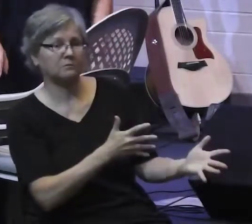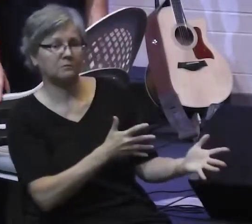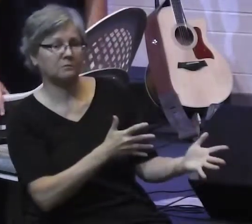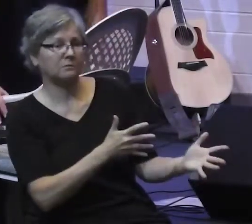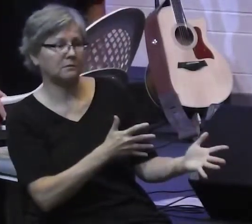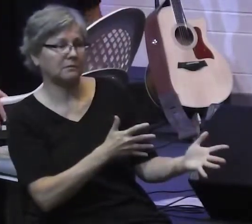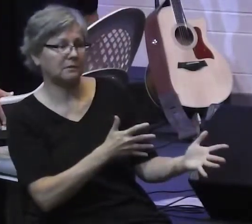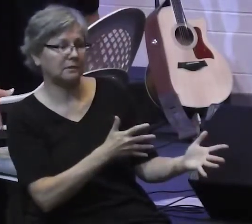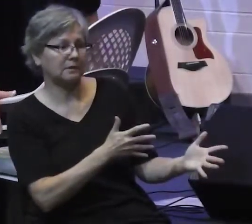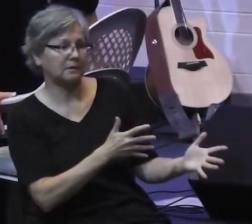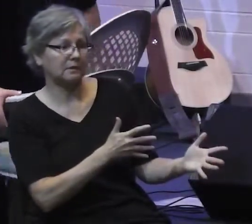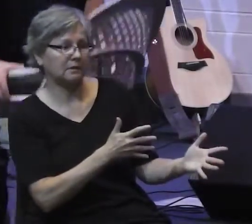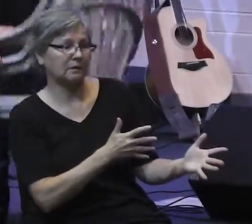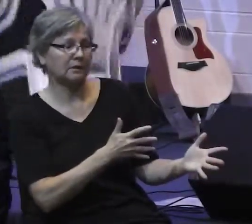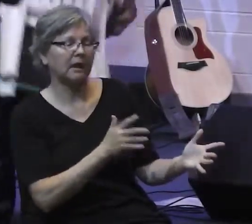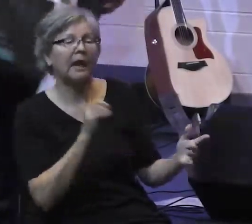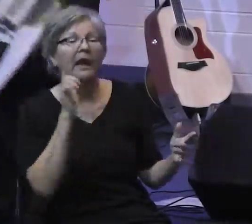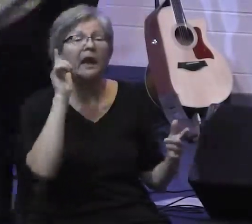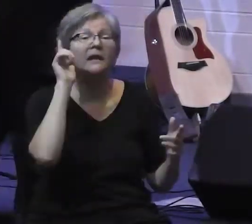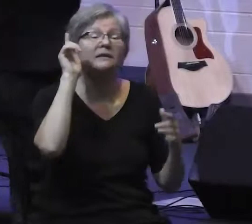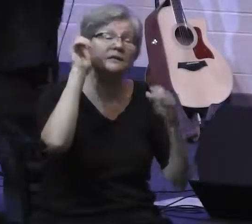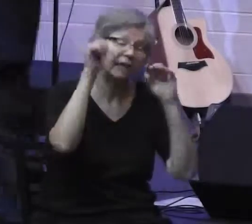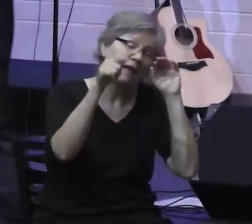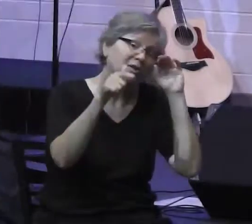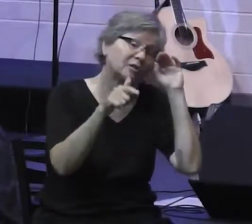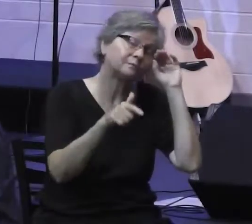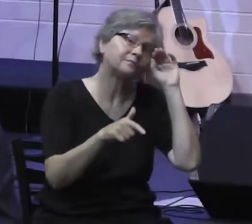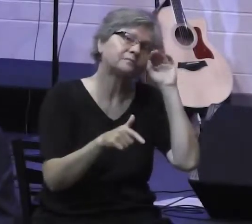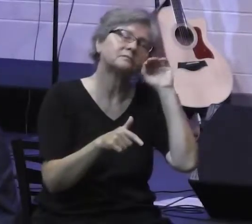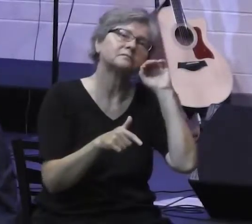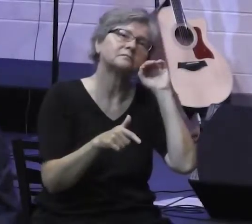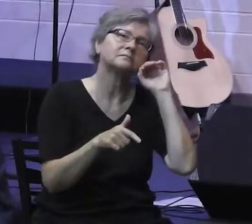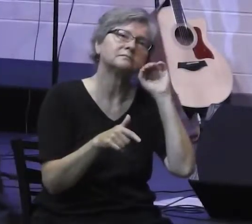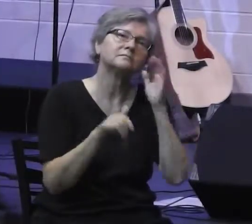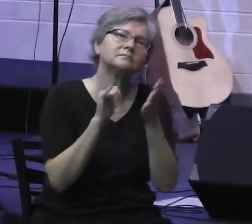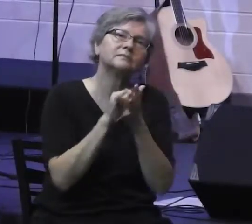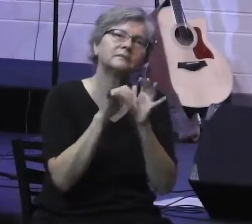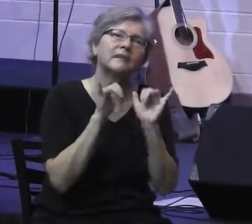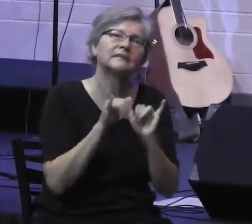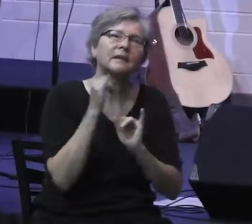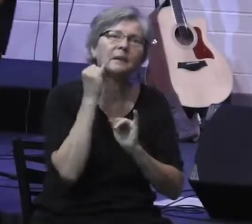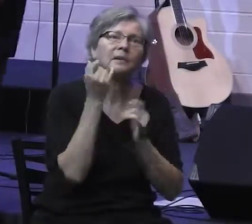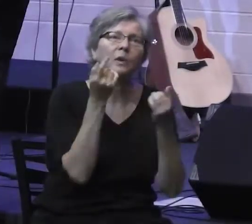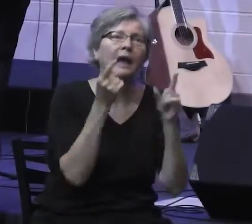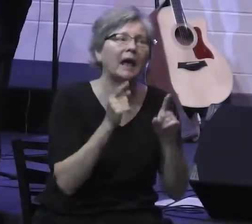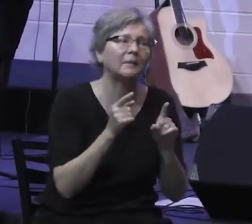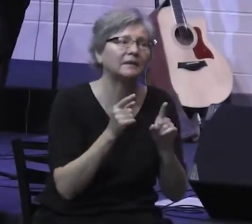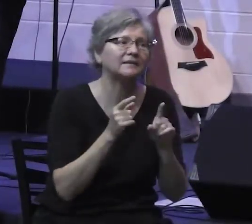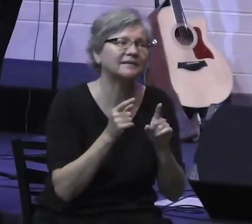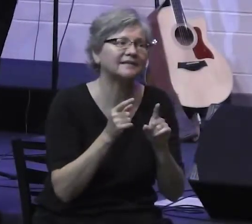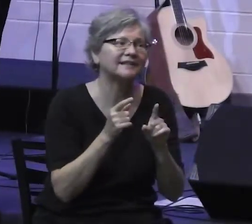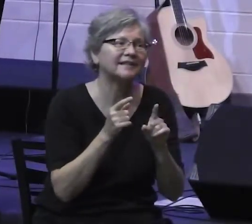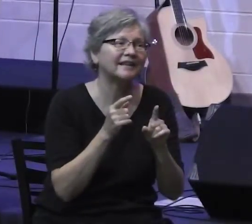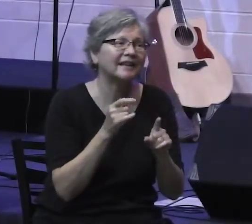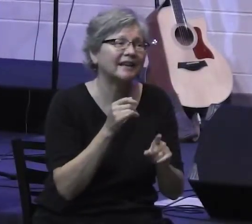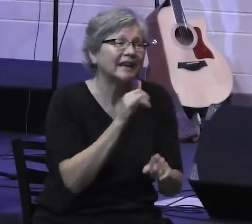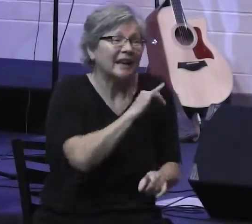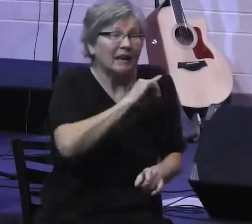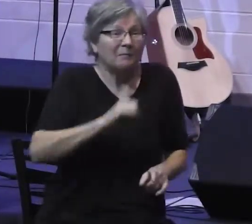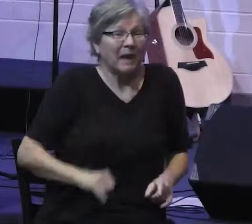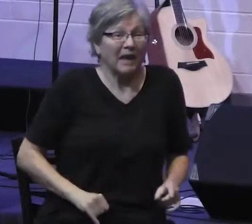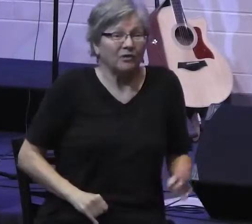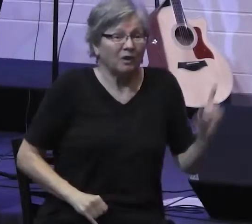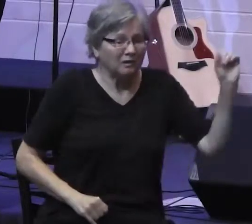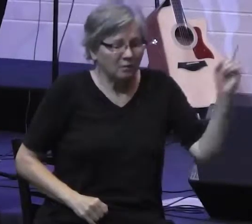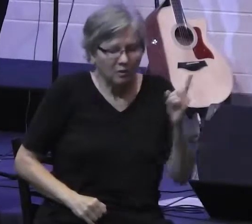And a little bit later in this story, but still the same idea, what happens? The God Emmanuel comes to him and says, Peter, do you